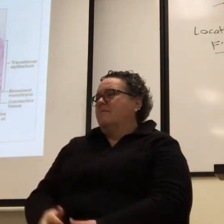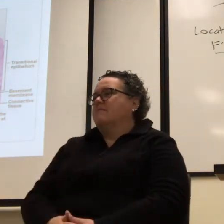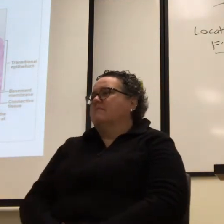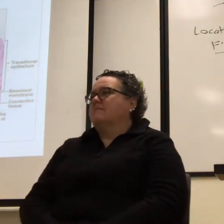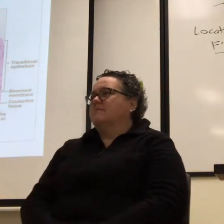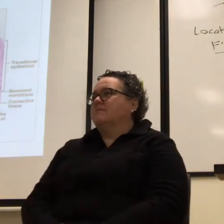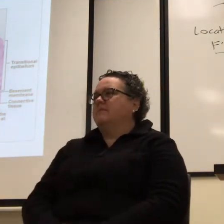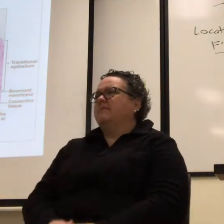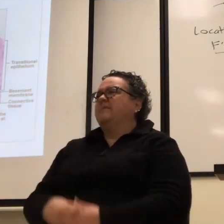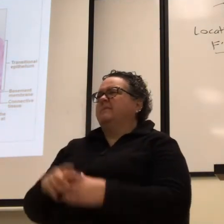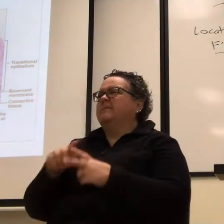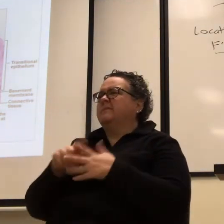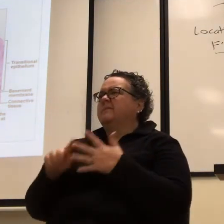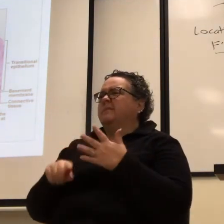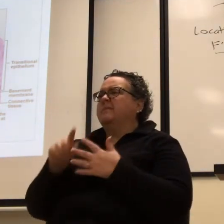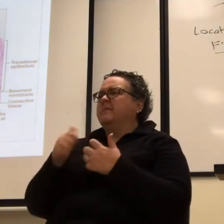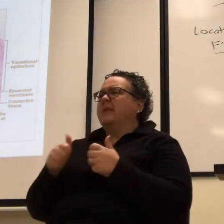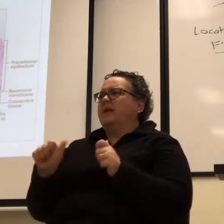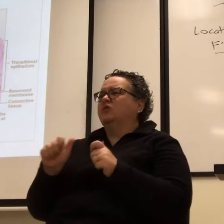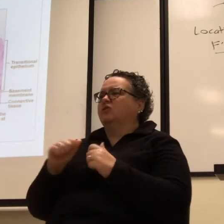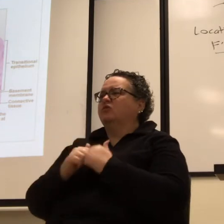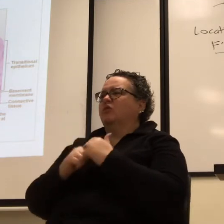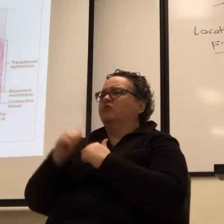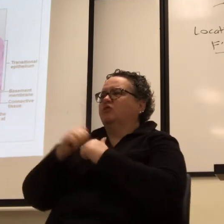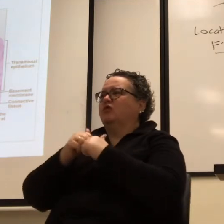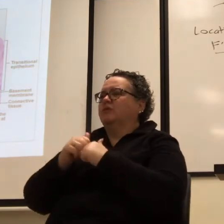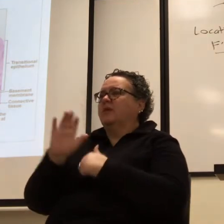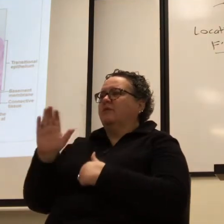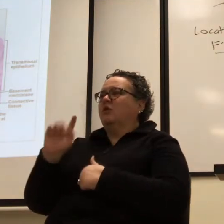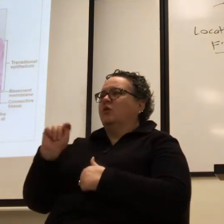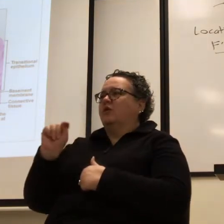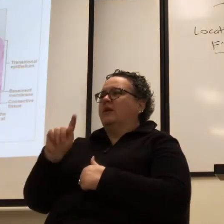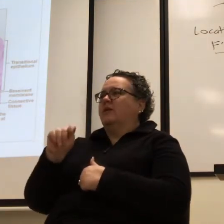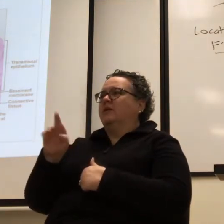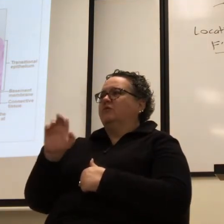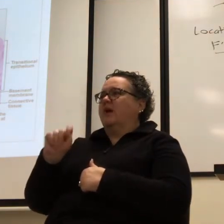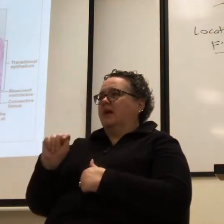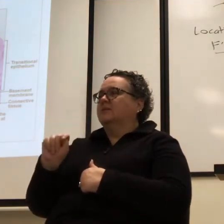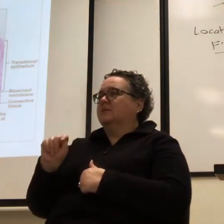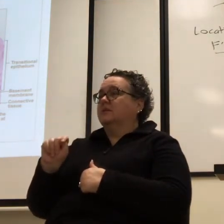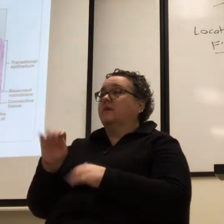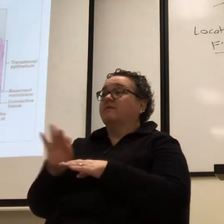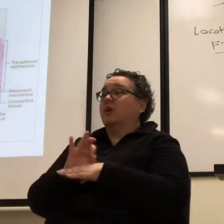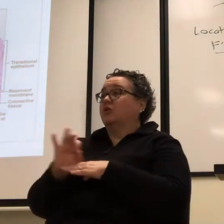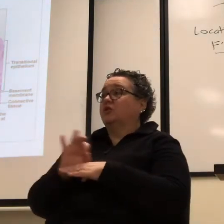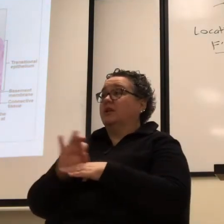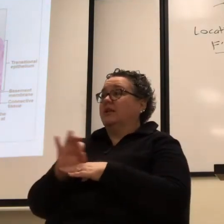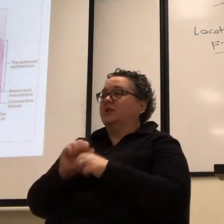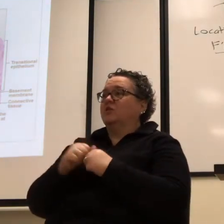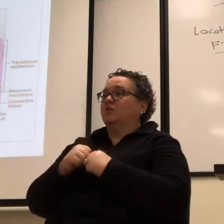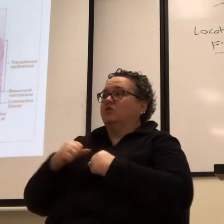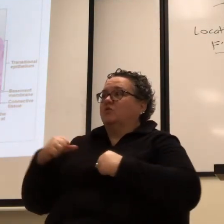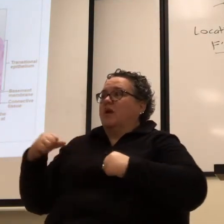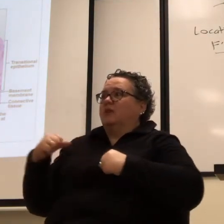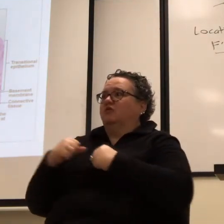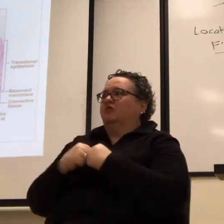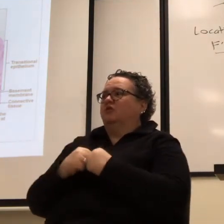So those are the major structures of the urinary tract. The function of this tissue is to stretch or